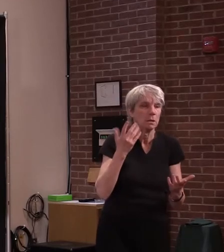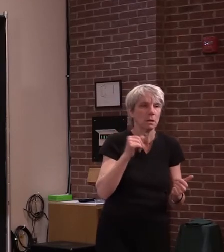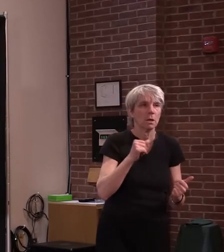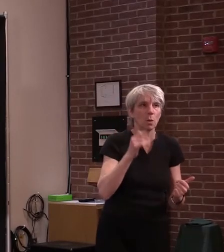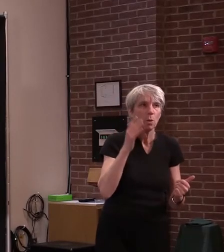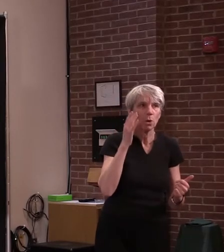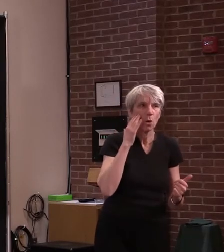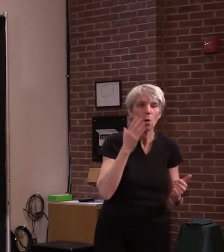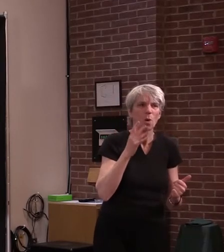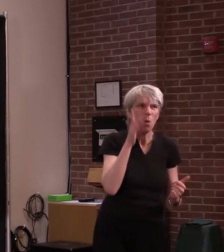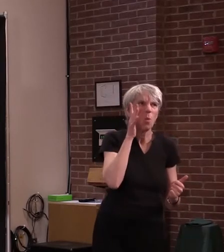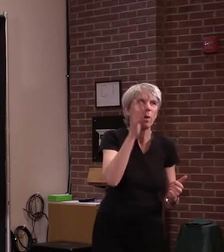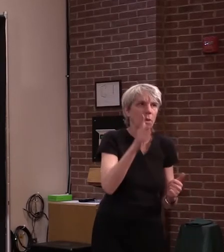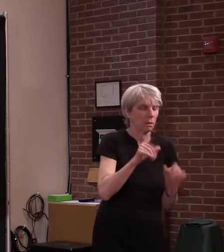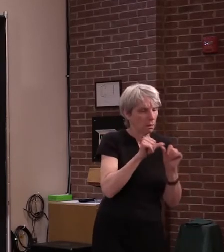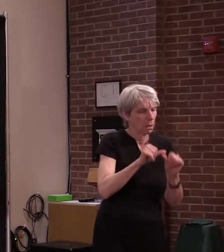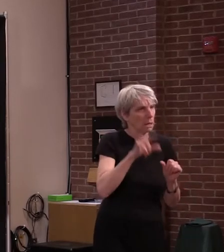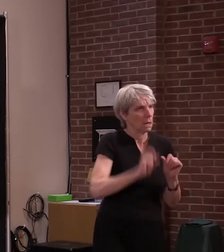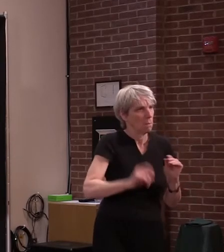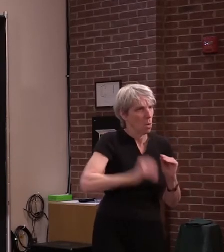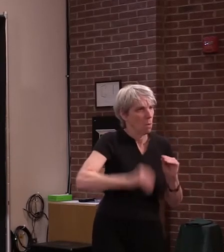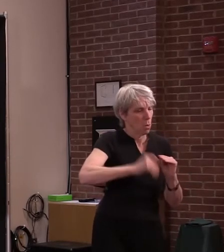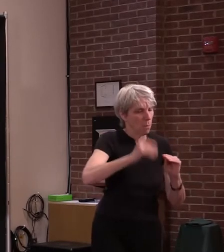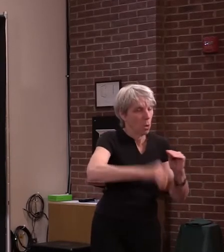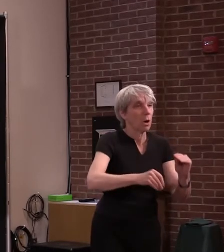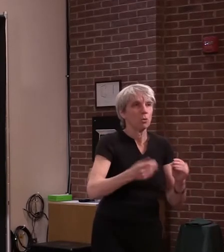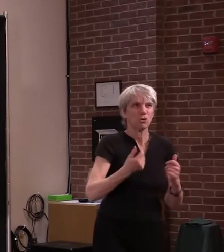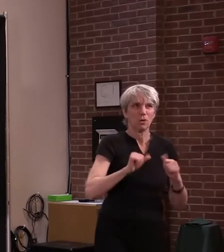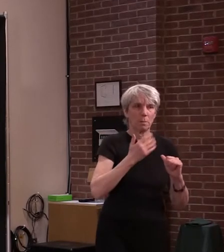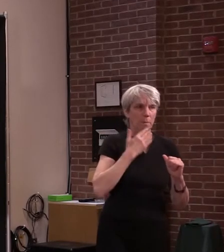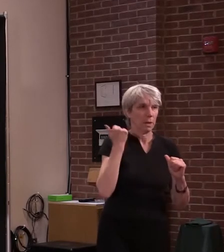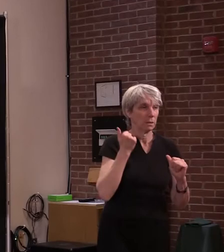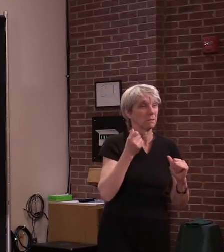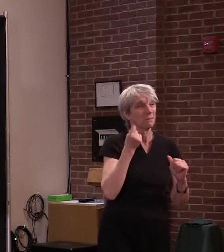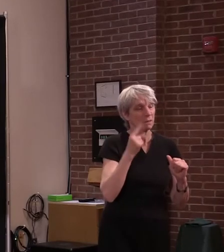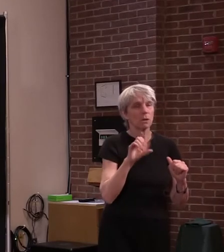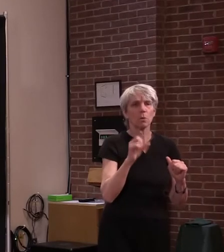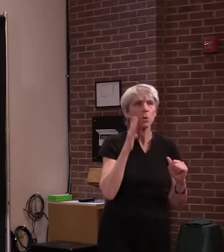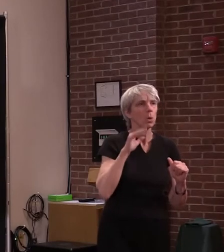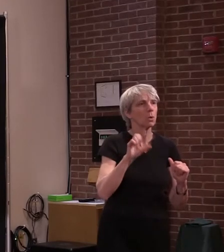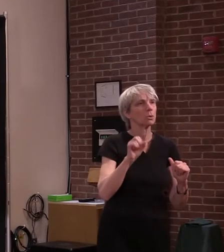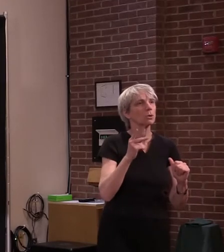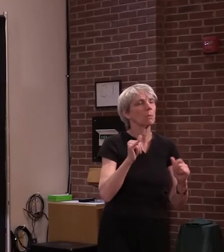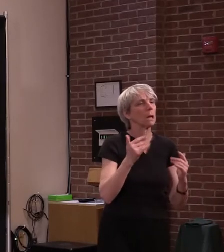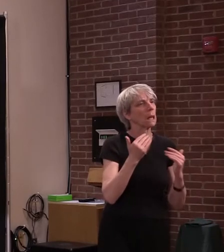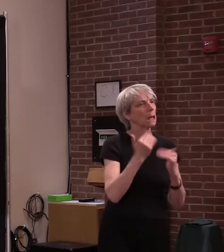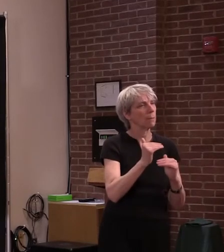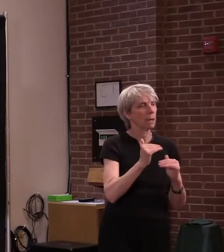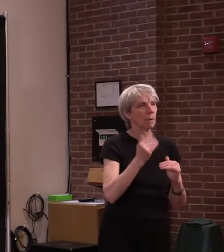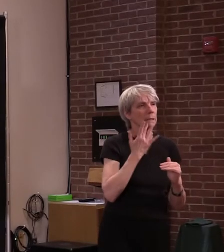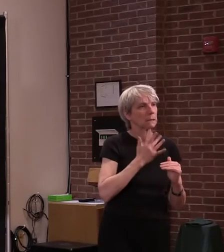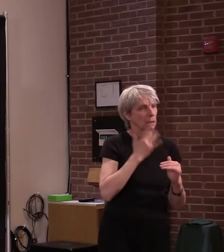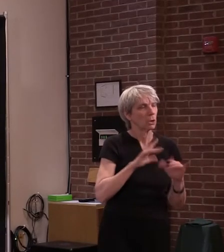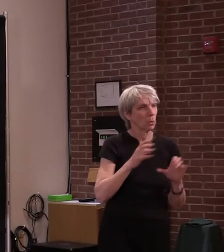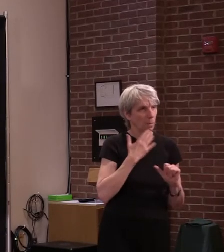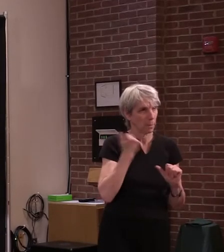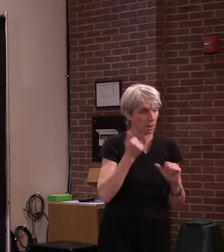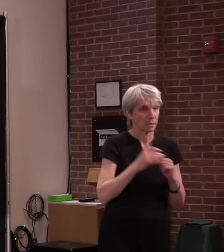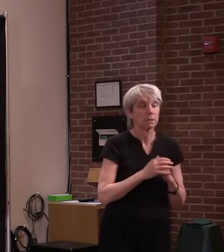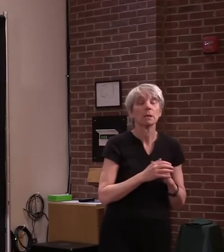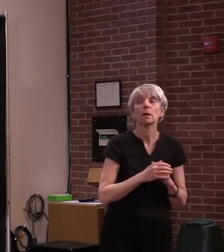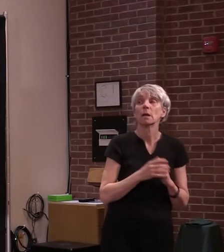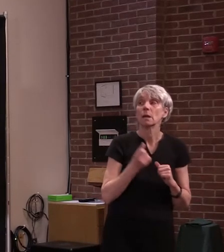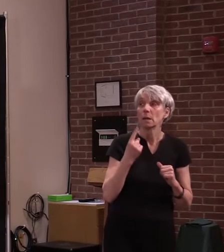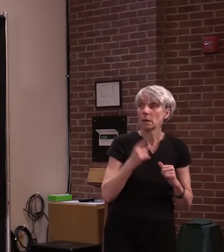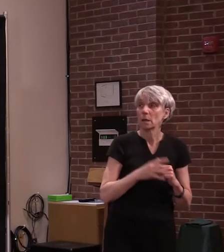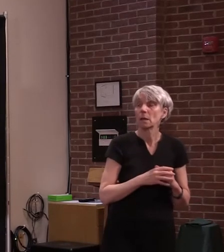today. So we're doing the best we can with the supply we have and have coming in, and we are acquiring.